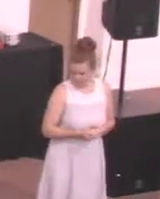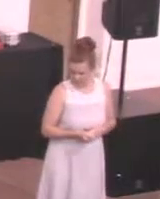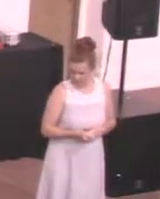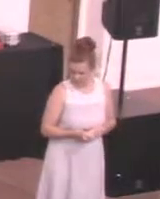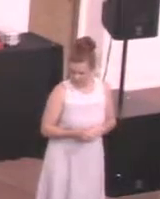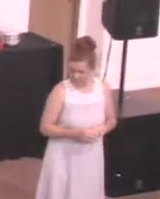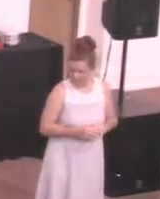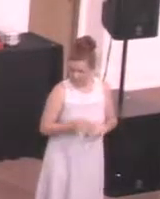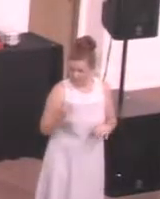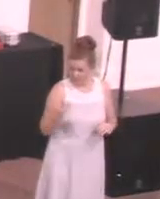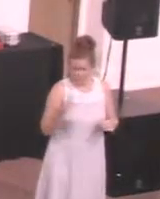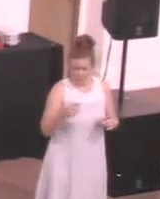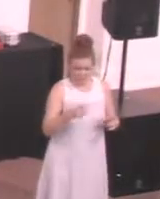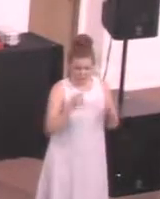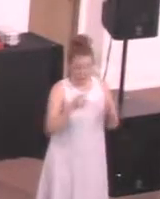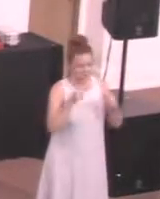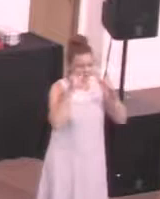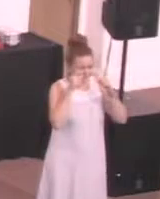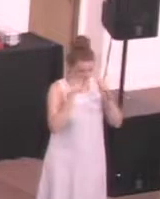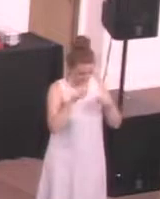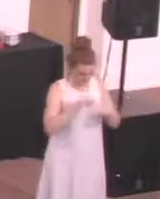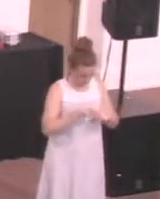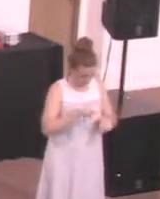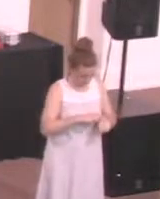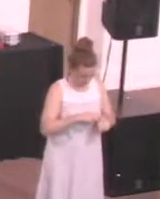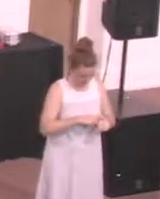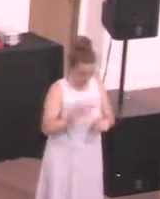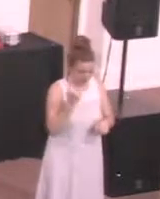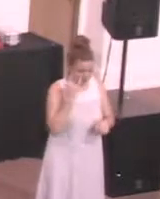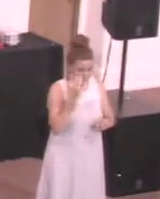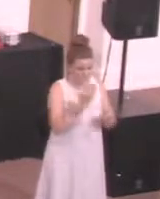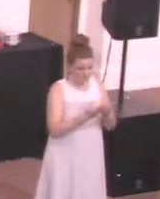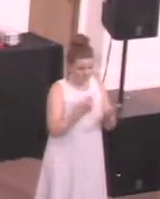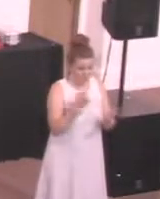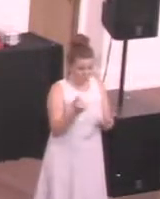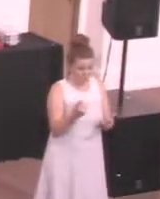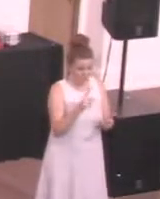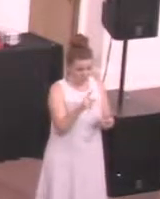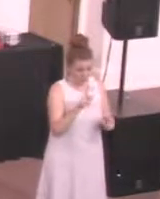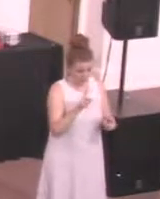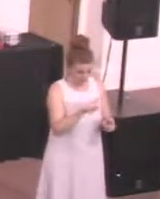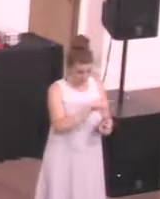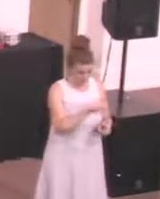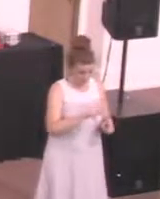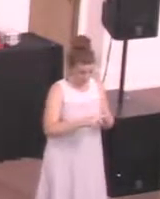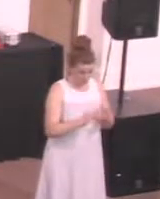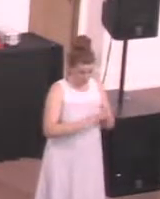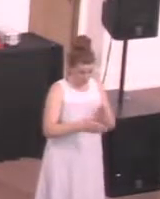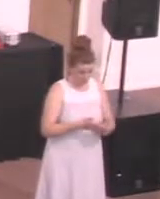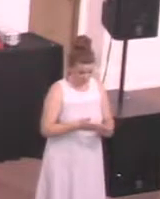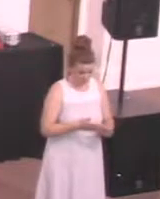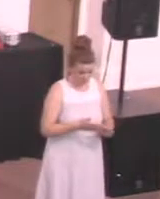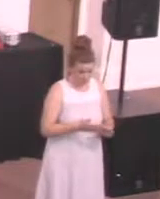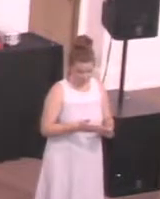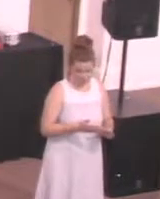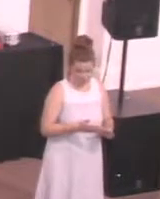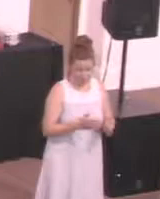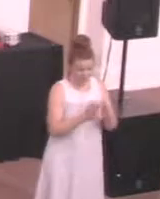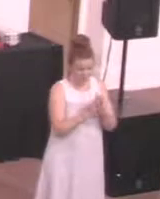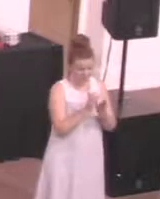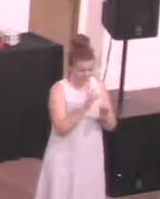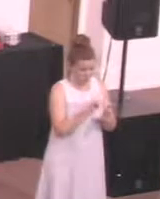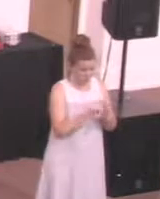Now, I'm going to go quick. Close your eyes one more time. If there's someone that you need to forgive, God asked me to ask you to do that right